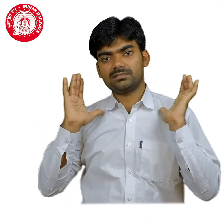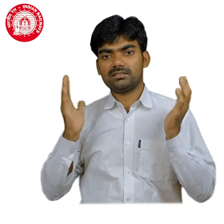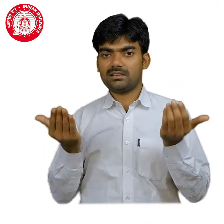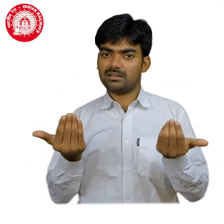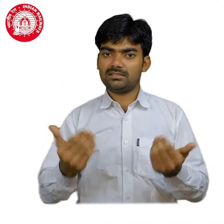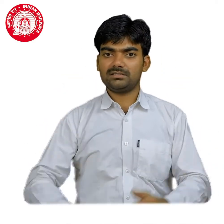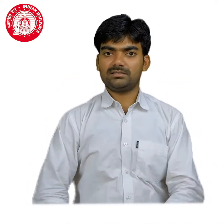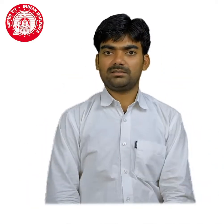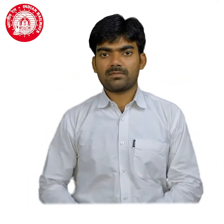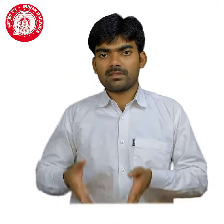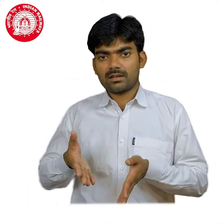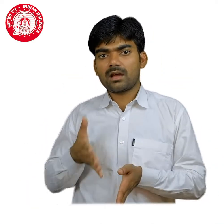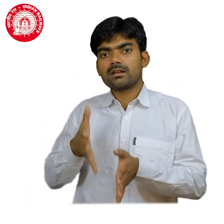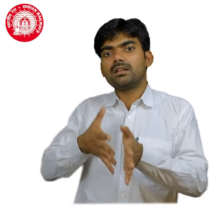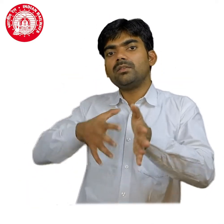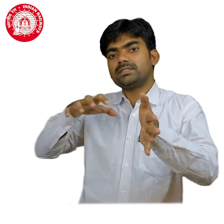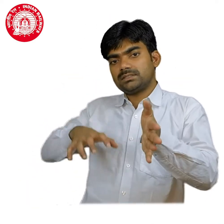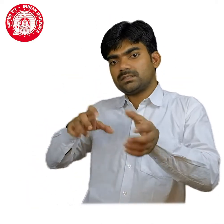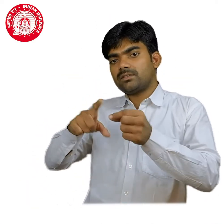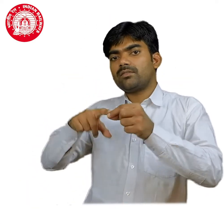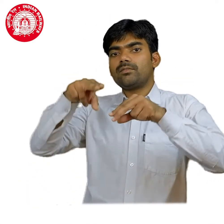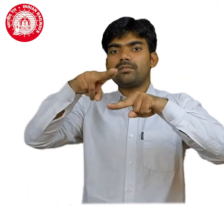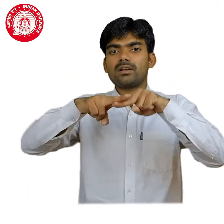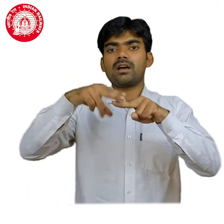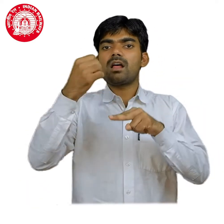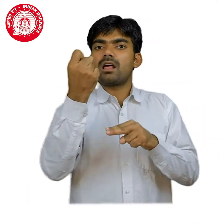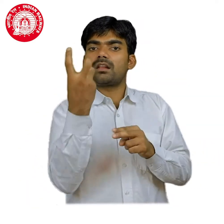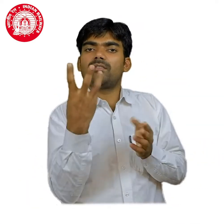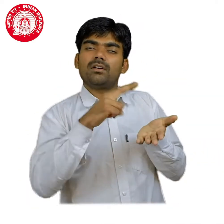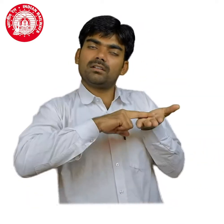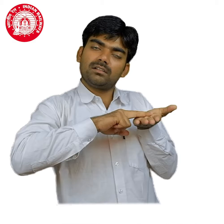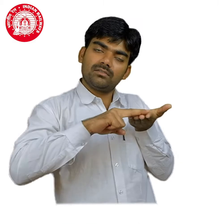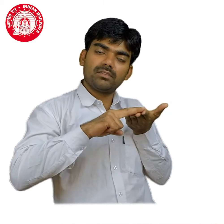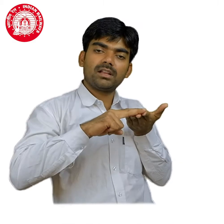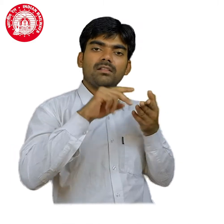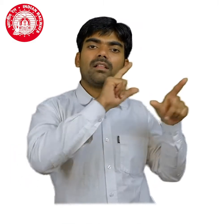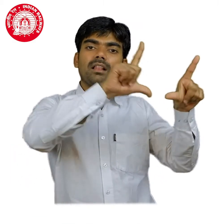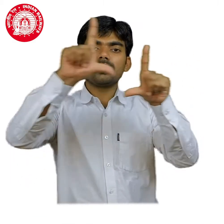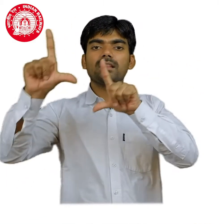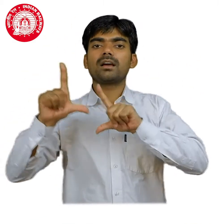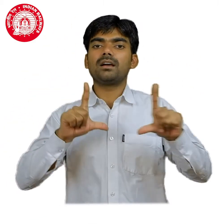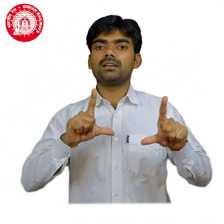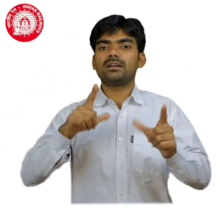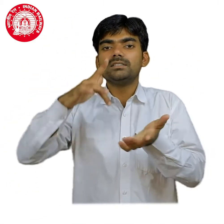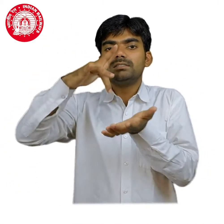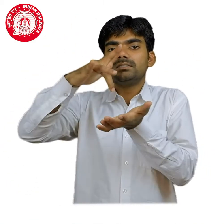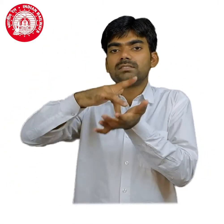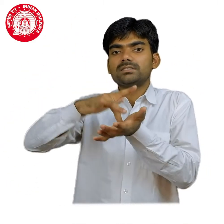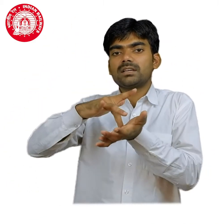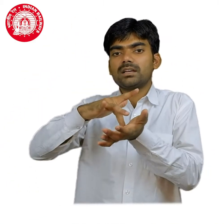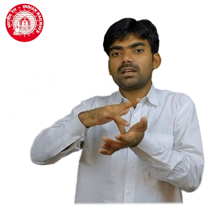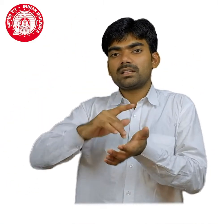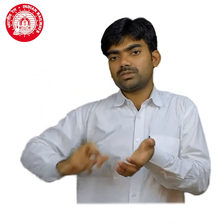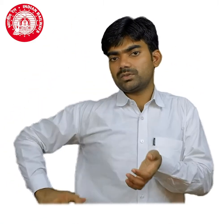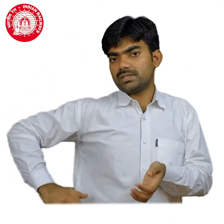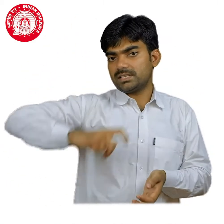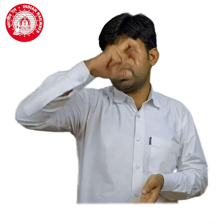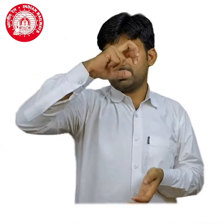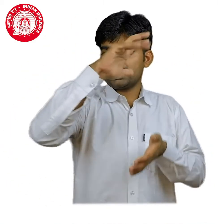train. Platform numbers in braille are mentioned on the indicators installed on the railings of stairs and ramps leading